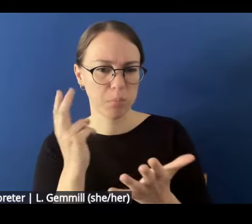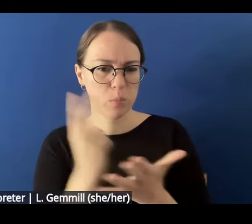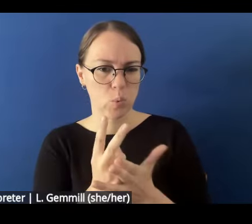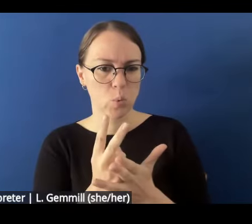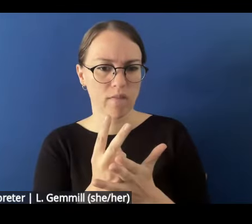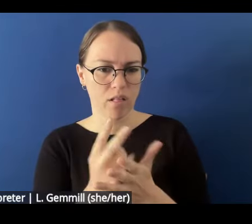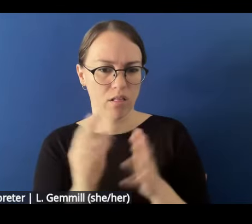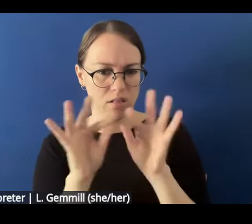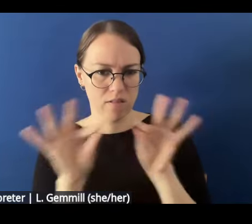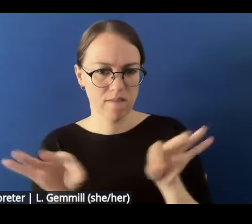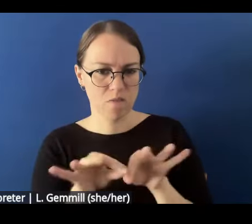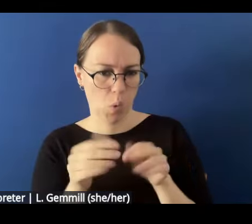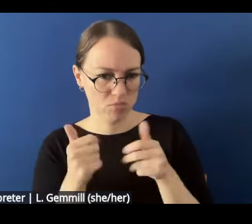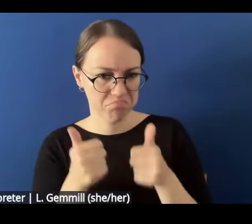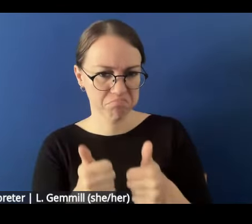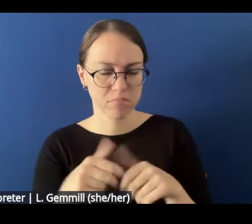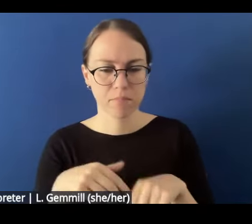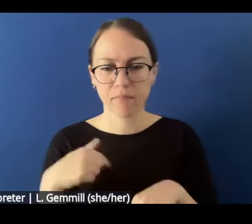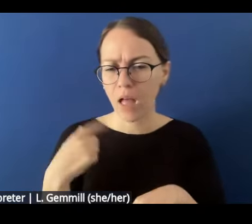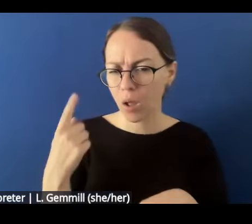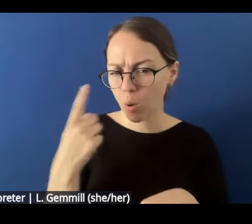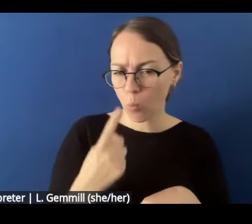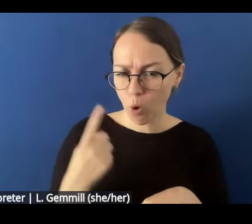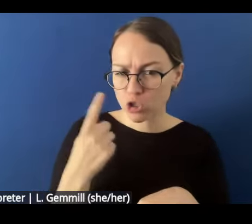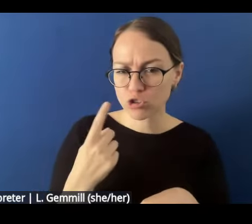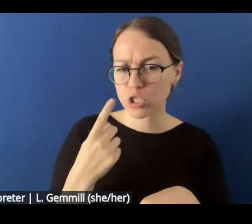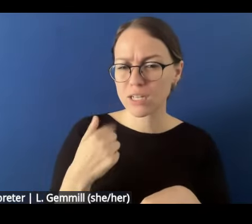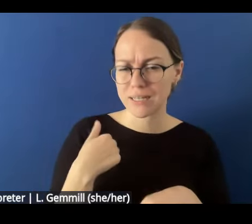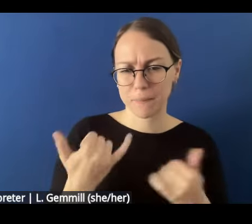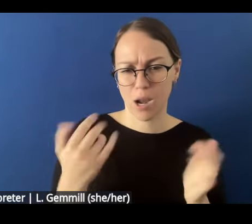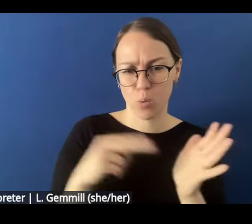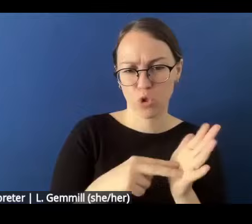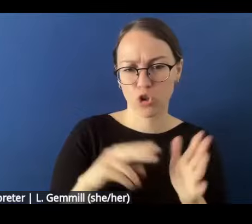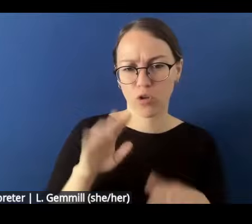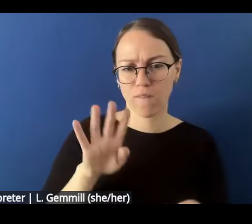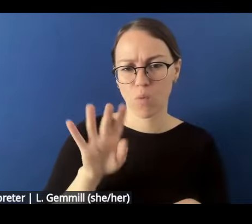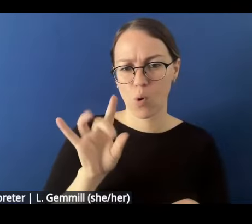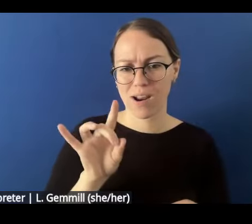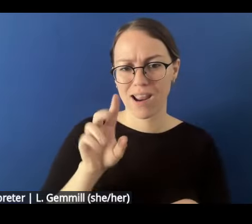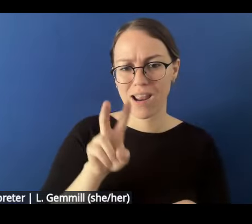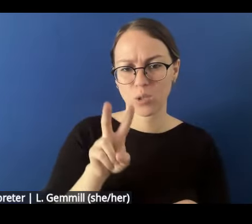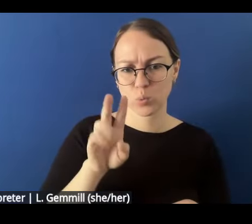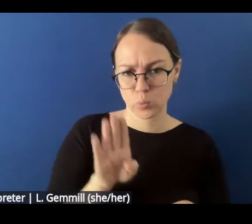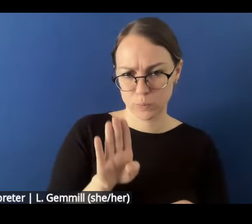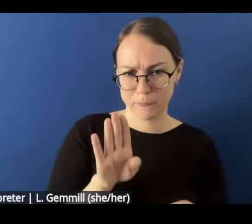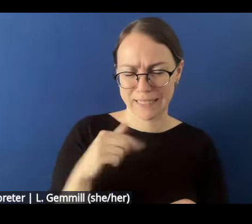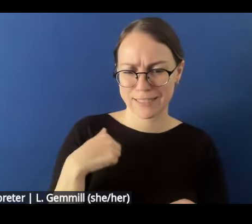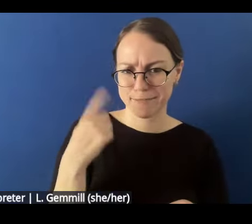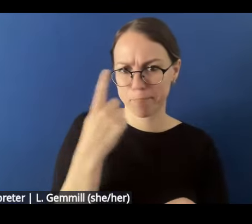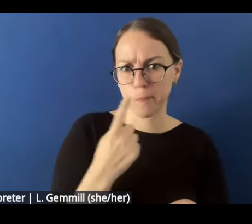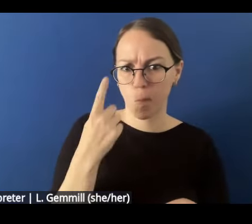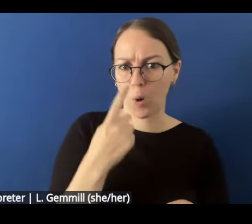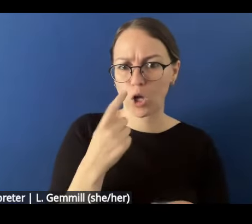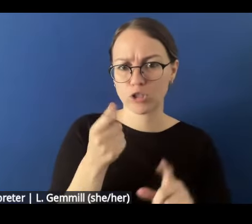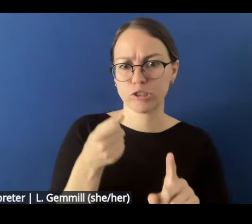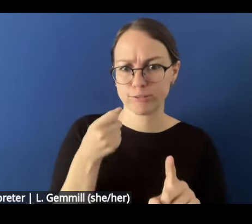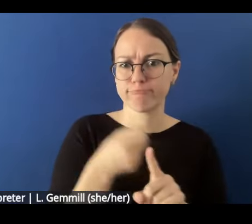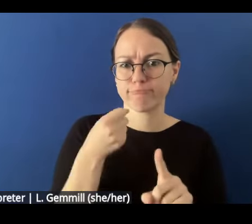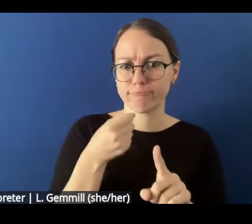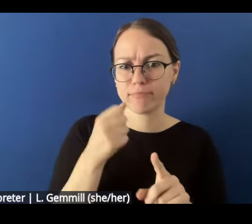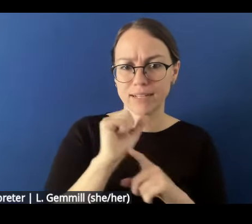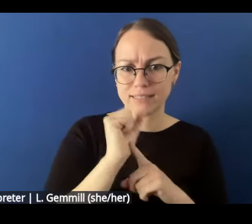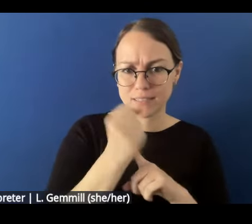at 482B, whether you're going to get into a situation where somebody is saying, I